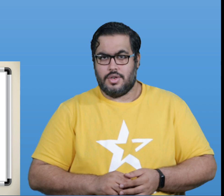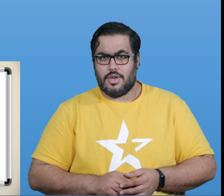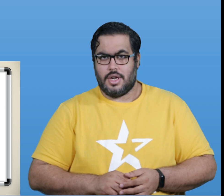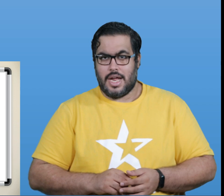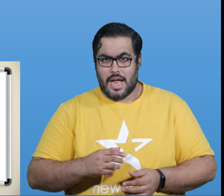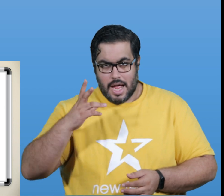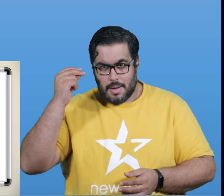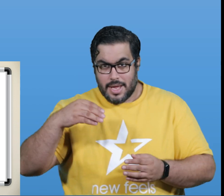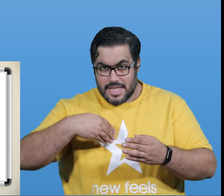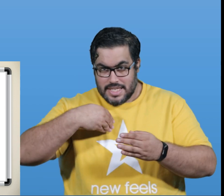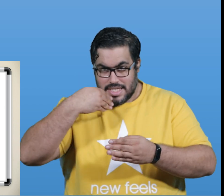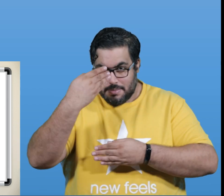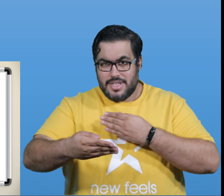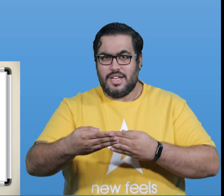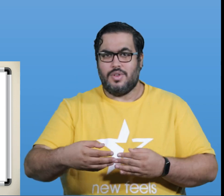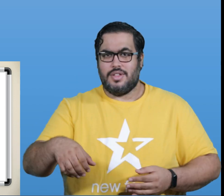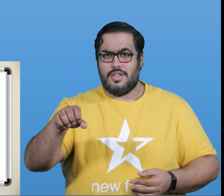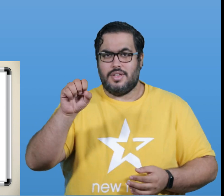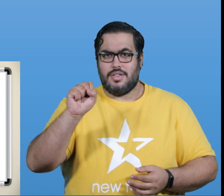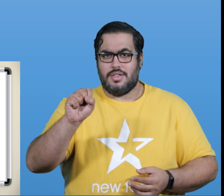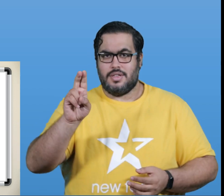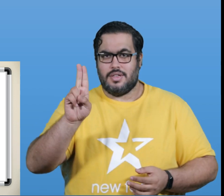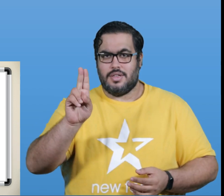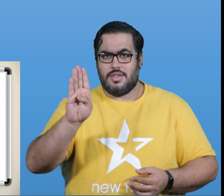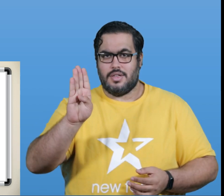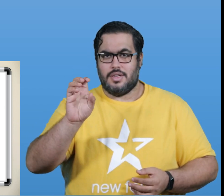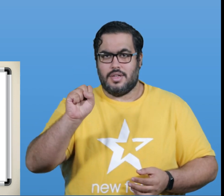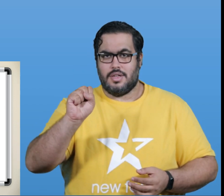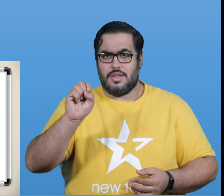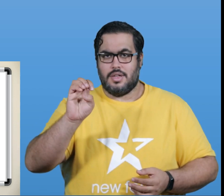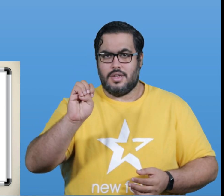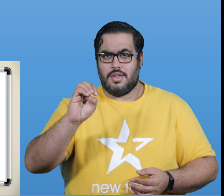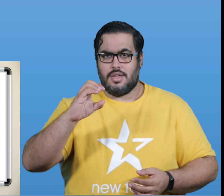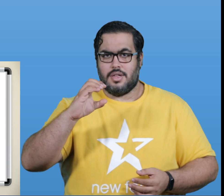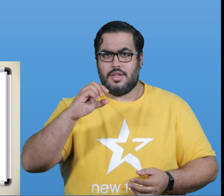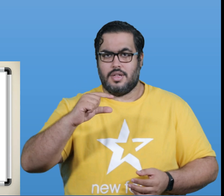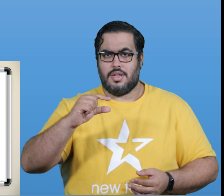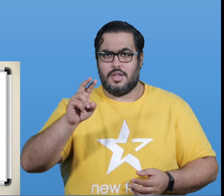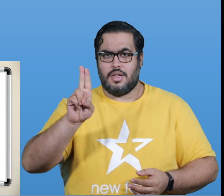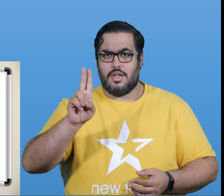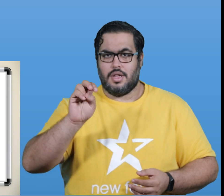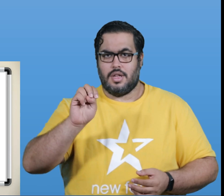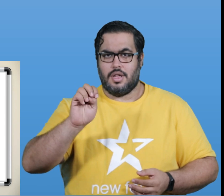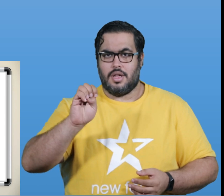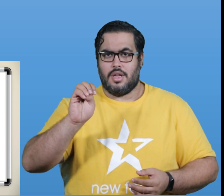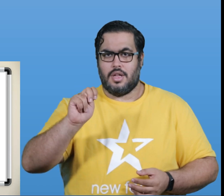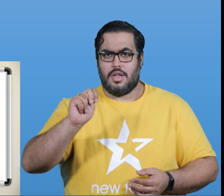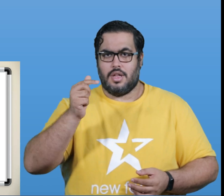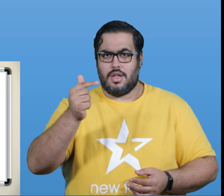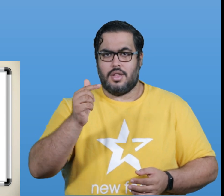a subsequent report. So we're not going to do it with this report, we're going to do it with the following report. Subsequent